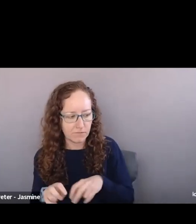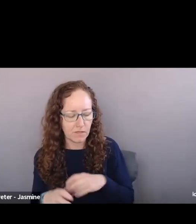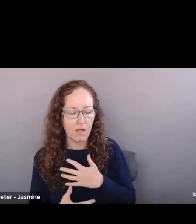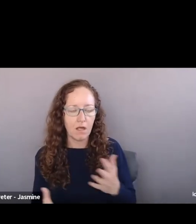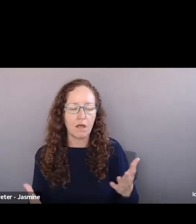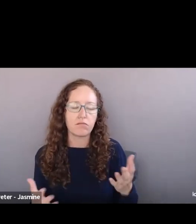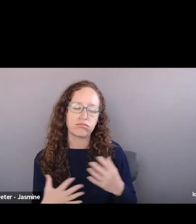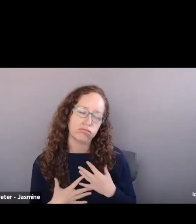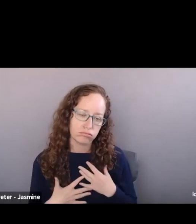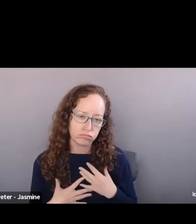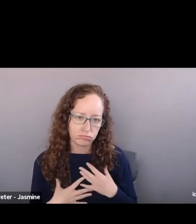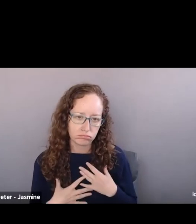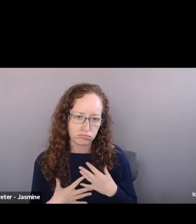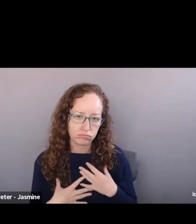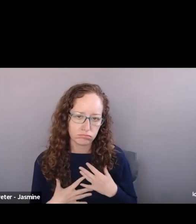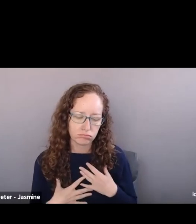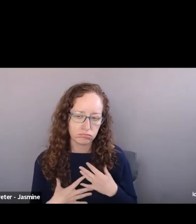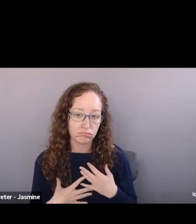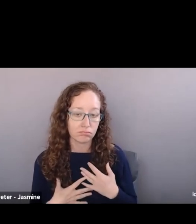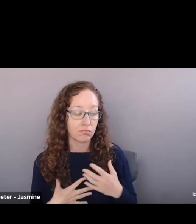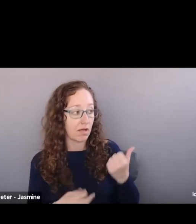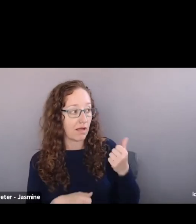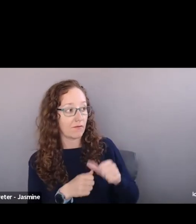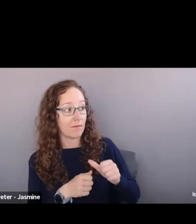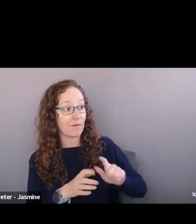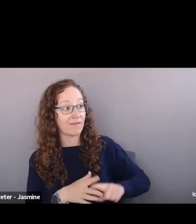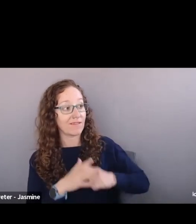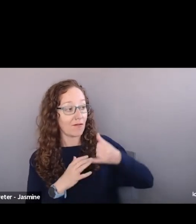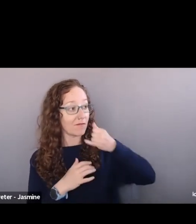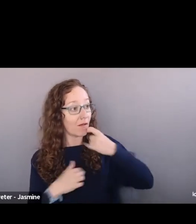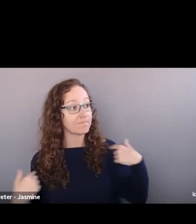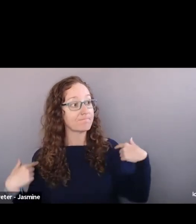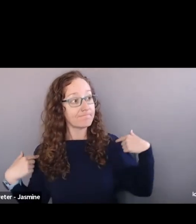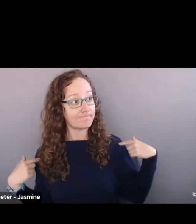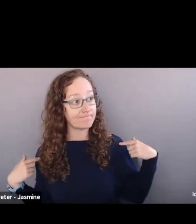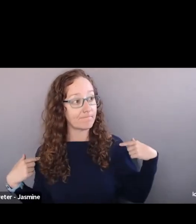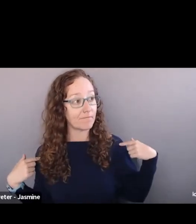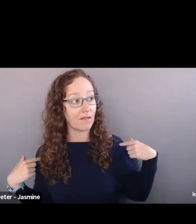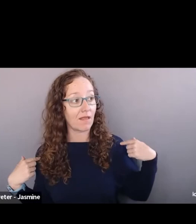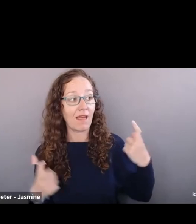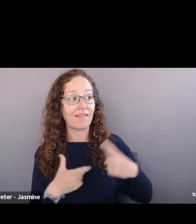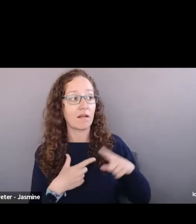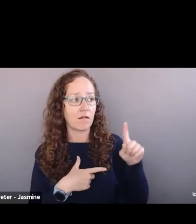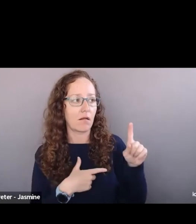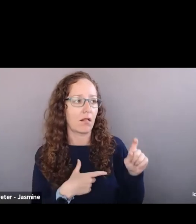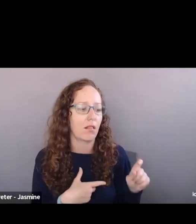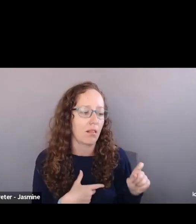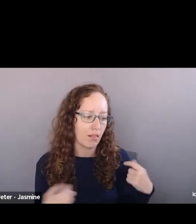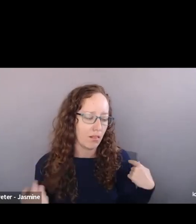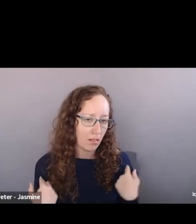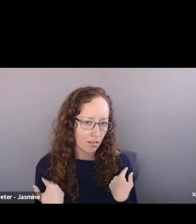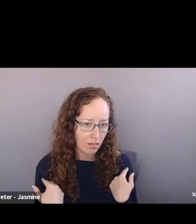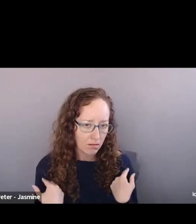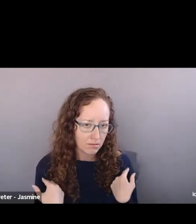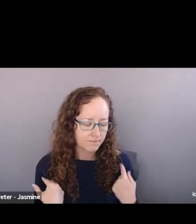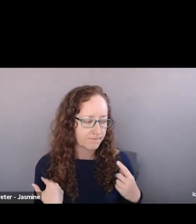going from the squared off shoulders that I saw at the top of the call to rounded shoulders that slumped